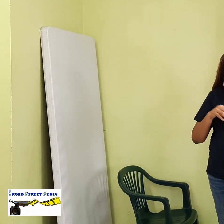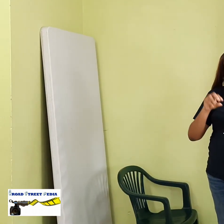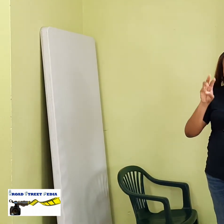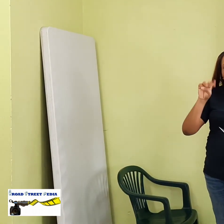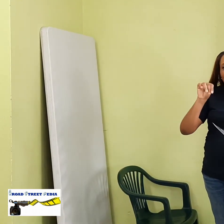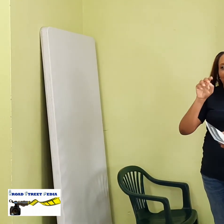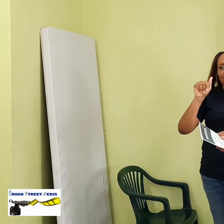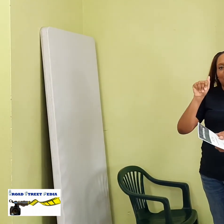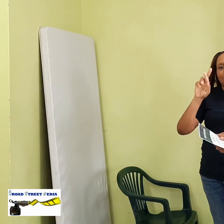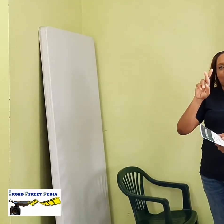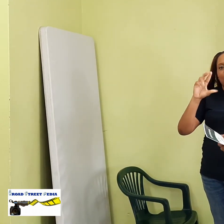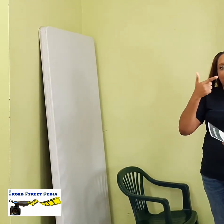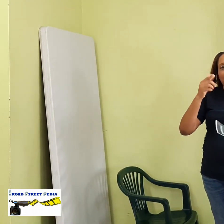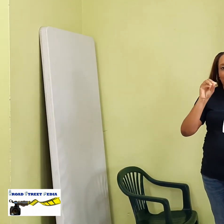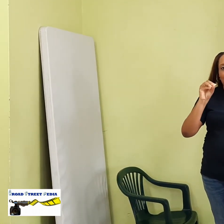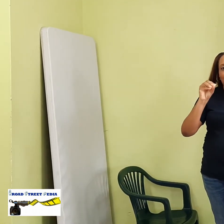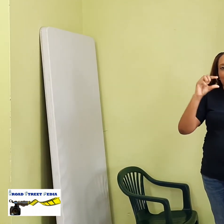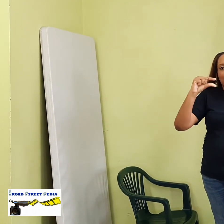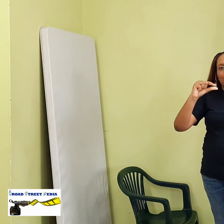Margot Griffith.